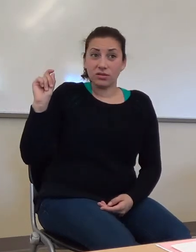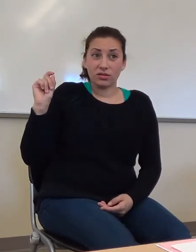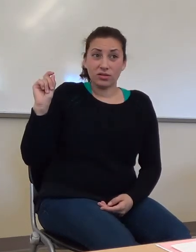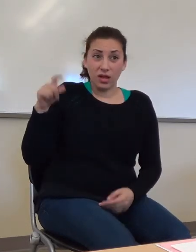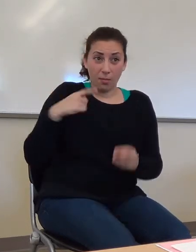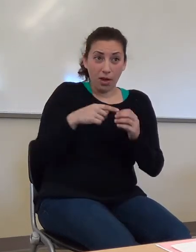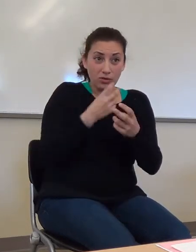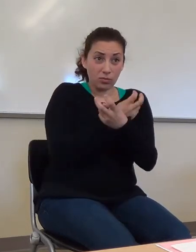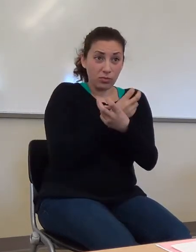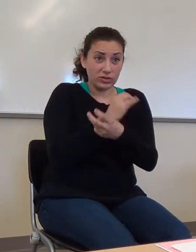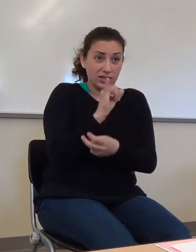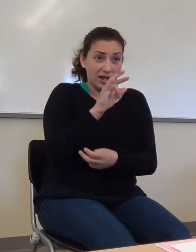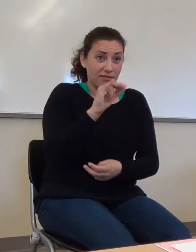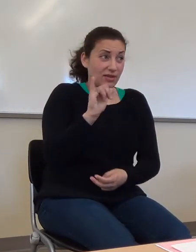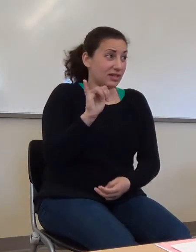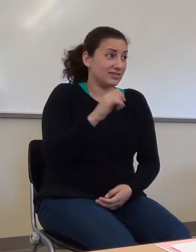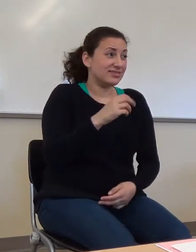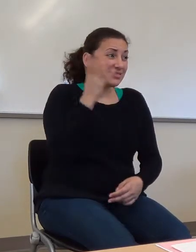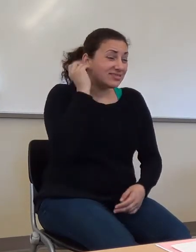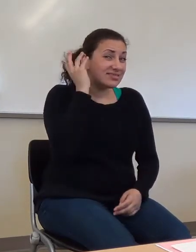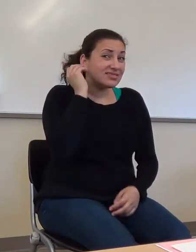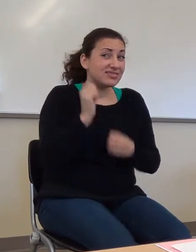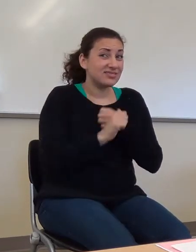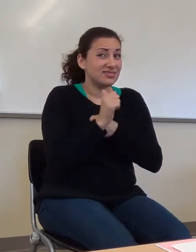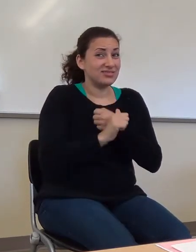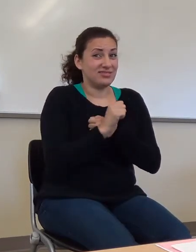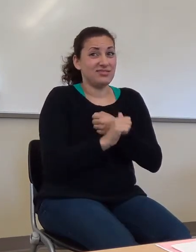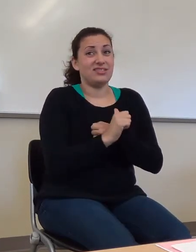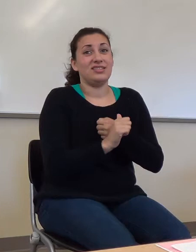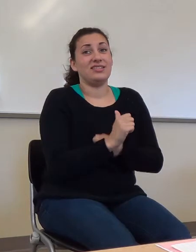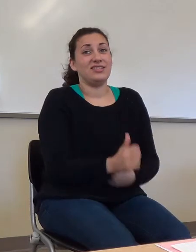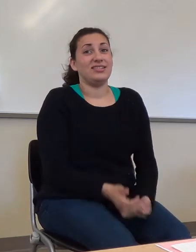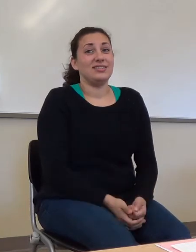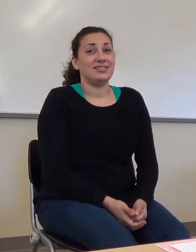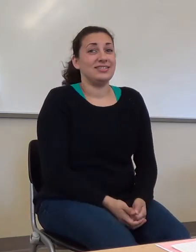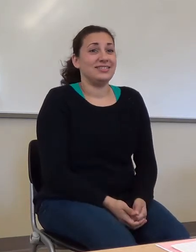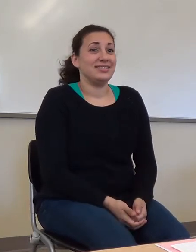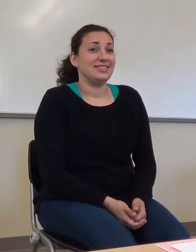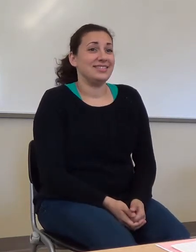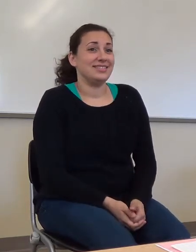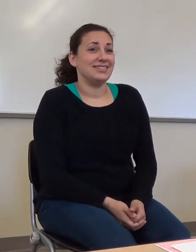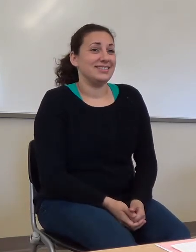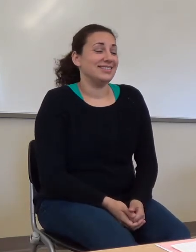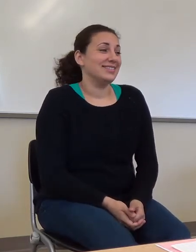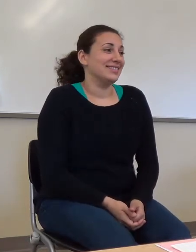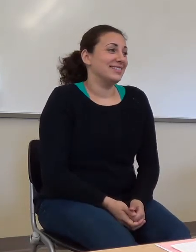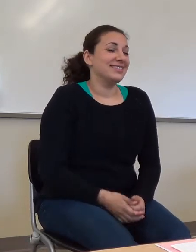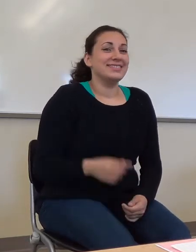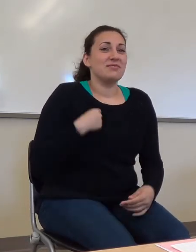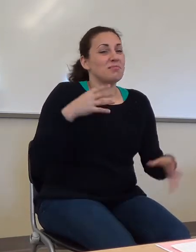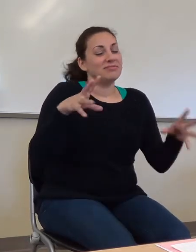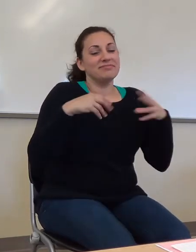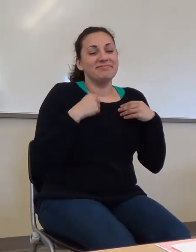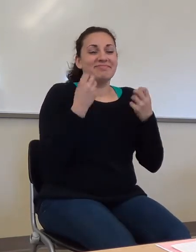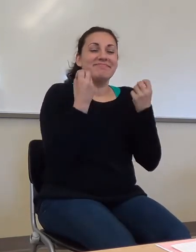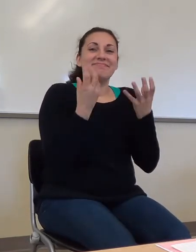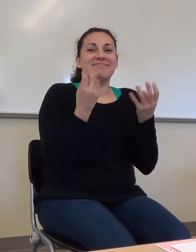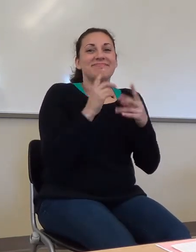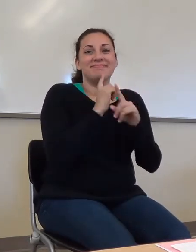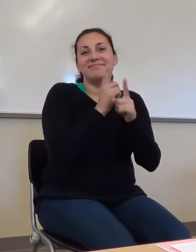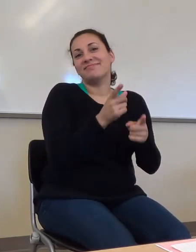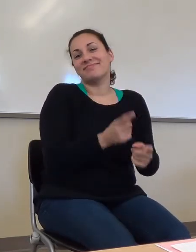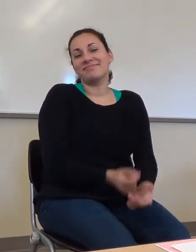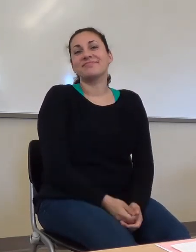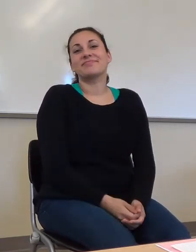That sounds pretty dangerous, okay? So again, I accepted a number of answers